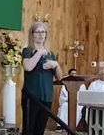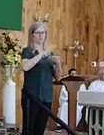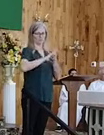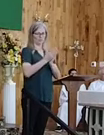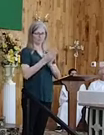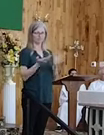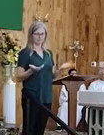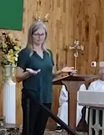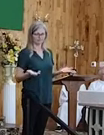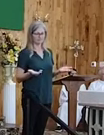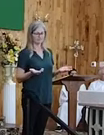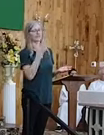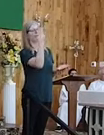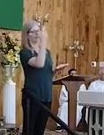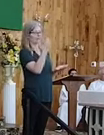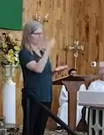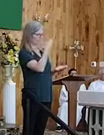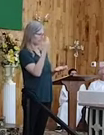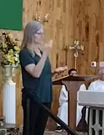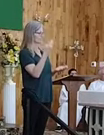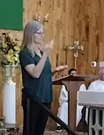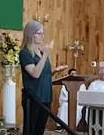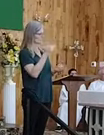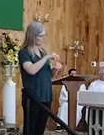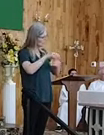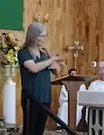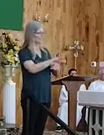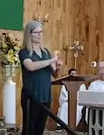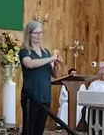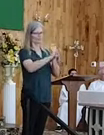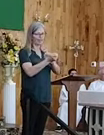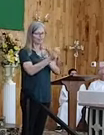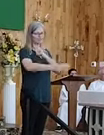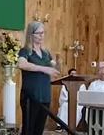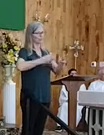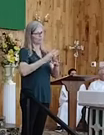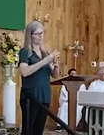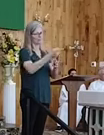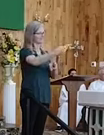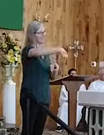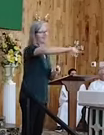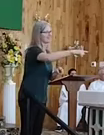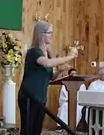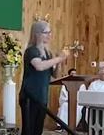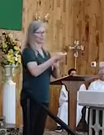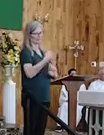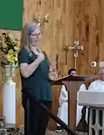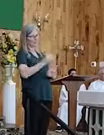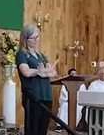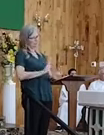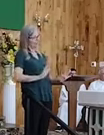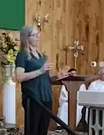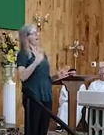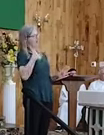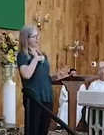We are called to be catalysts for change in the world. Not them, but us. I love the